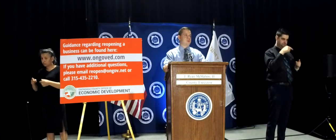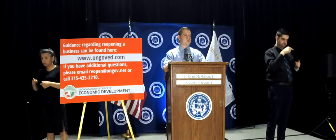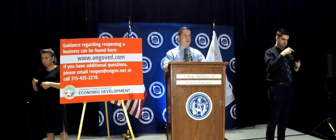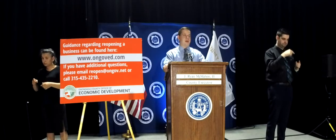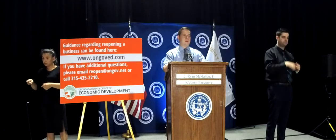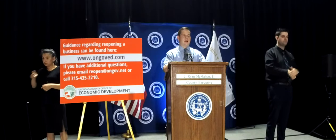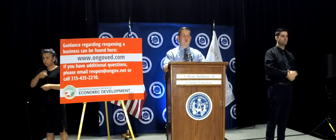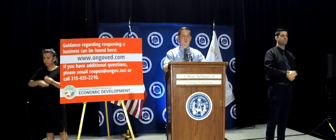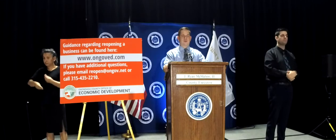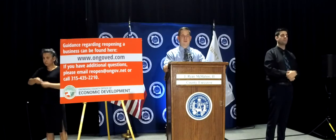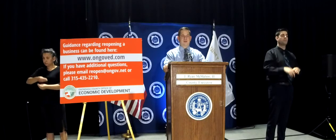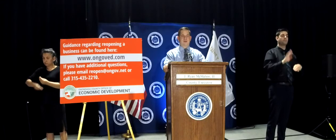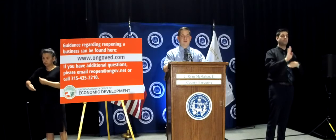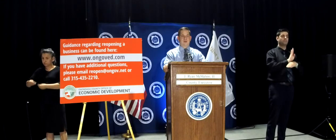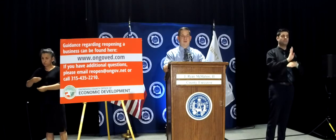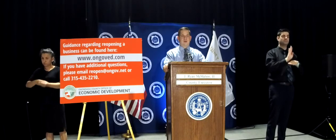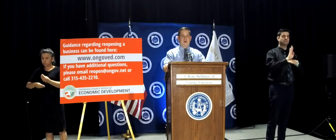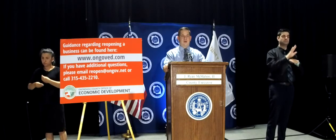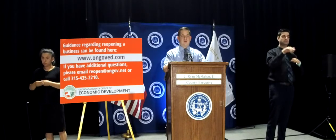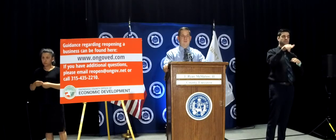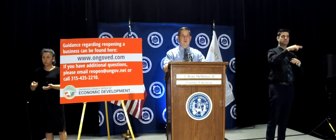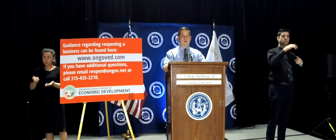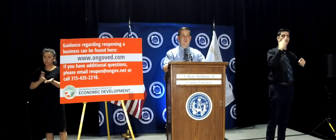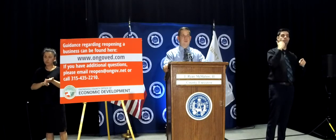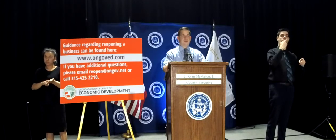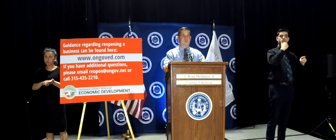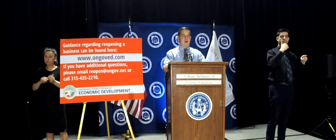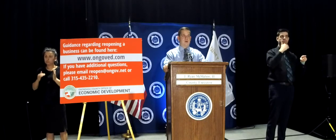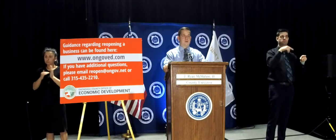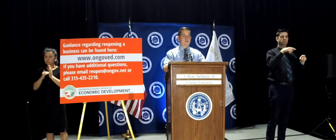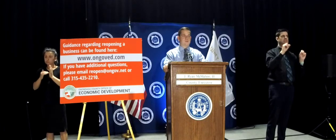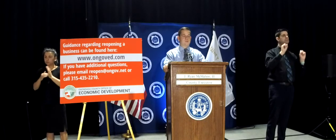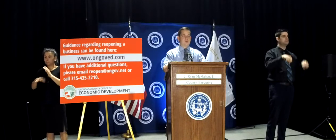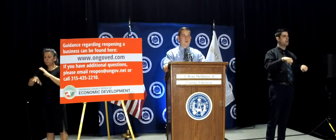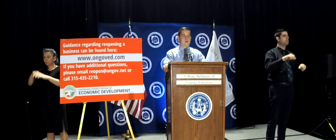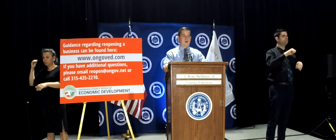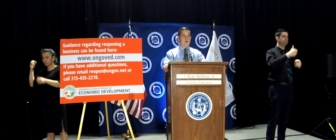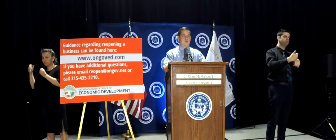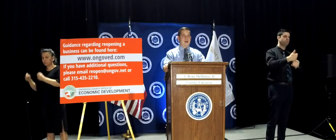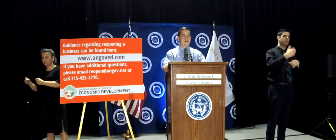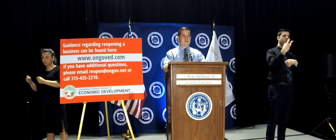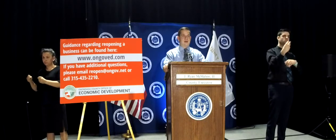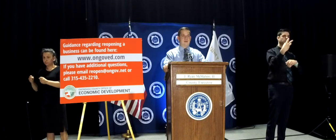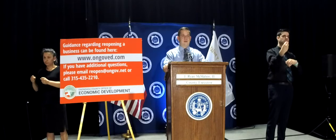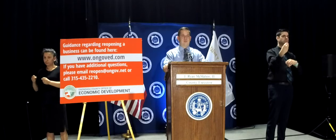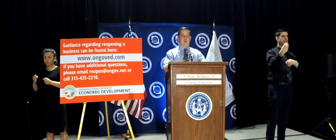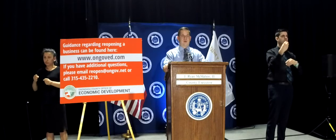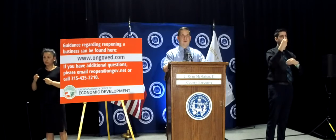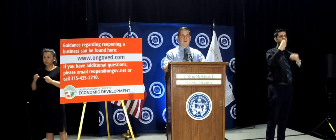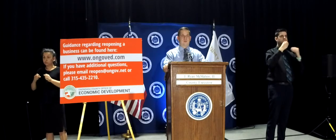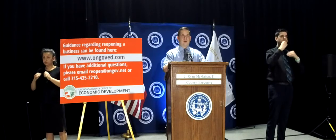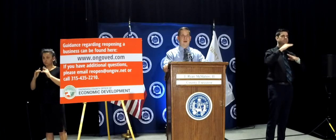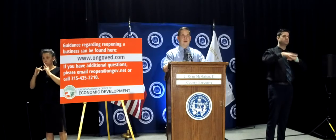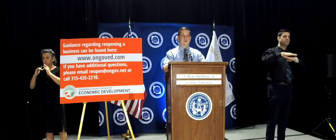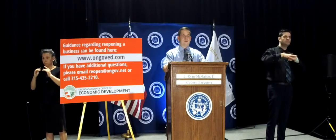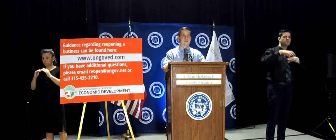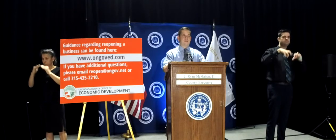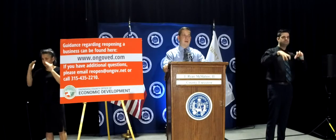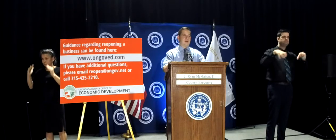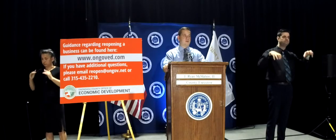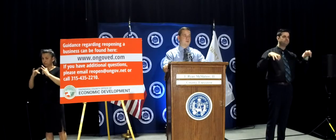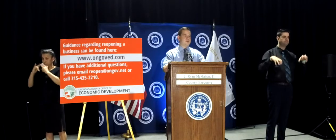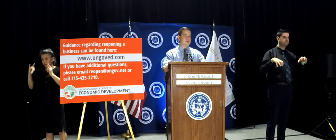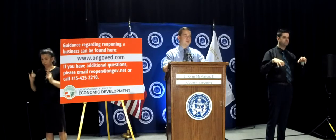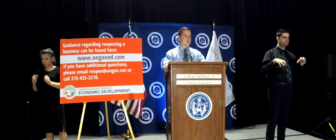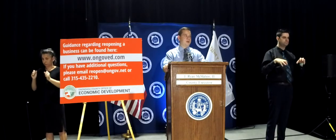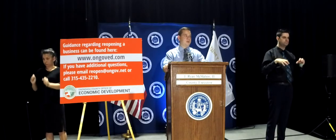businesses to expand their outdoor seating in municipalities. Why is that important? Right now, to